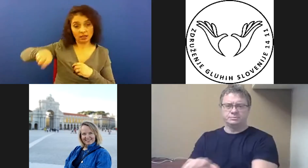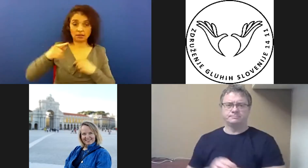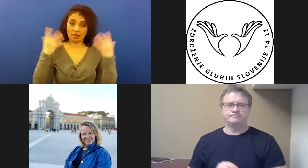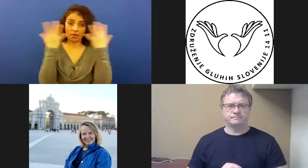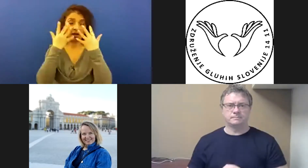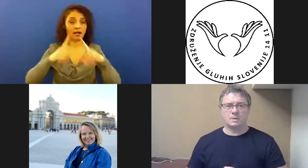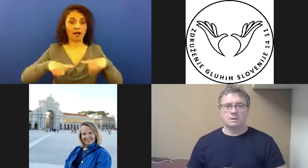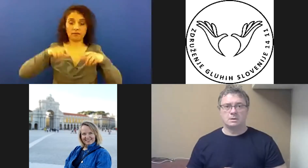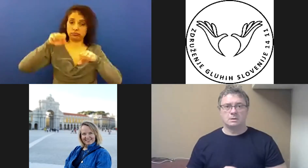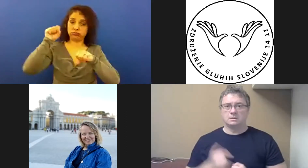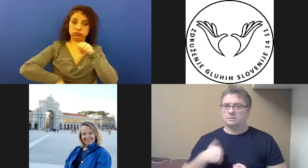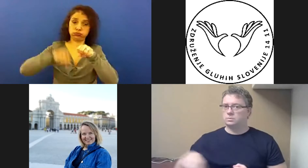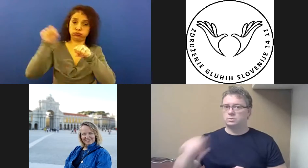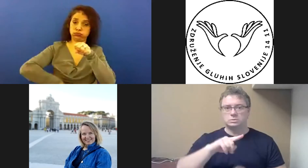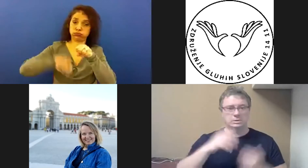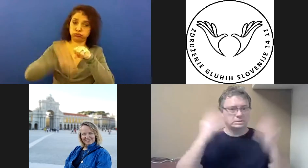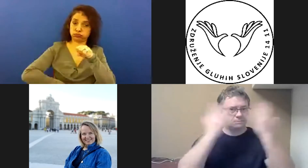on, abuse.